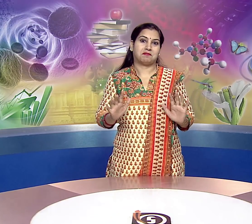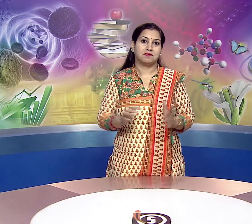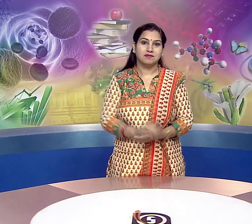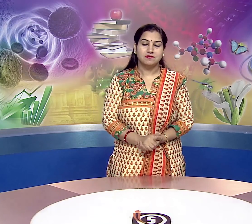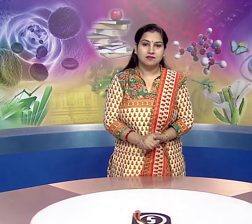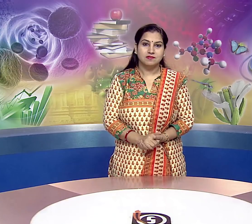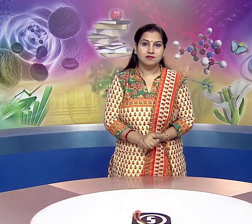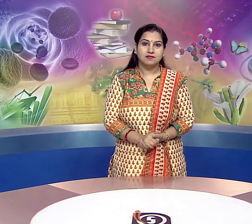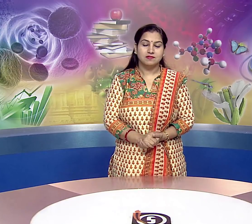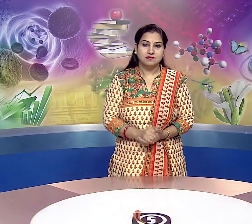of excitement